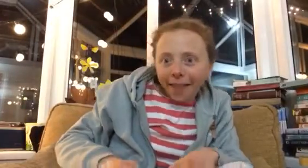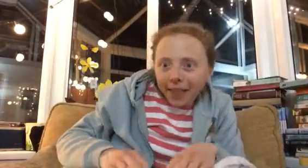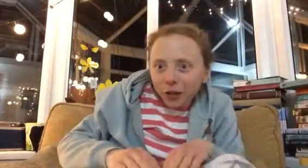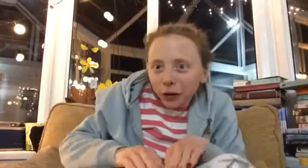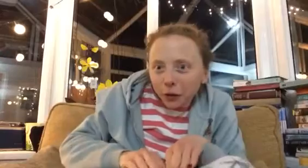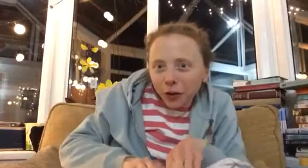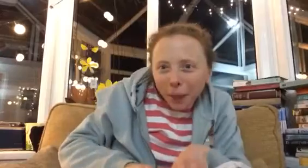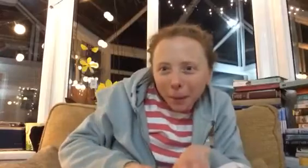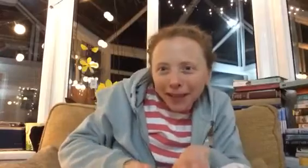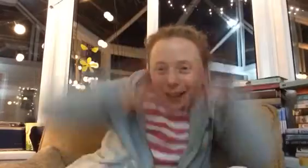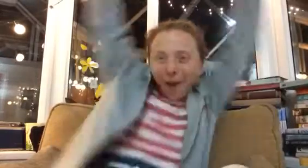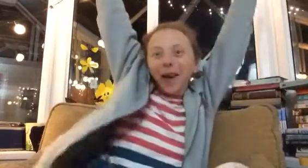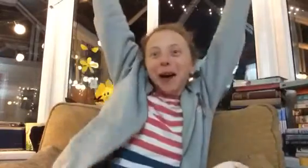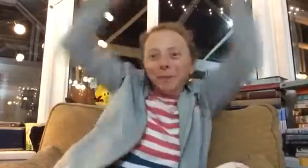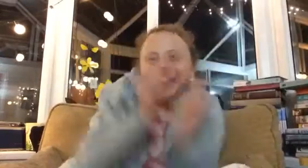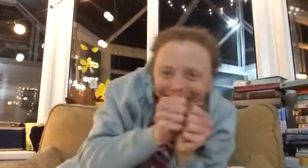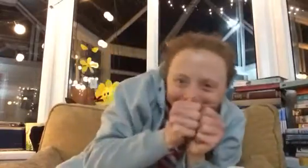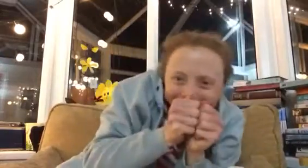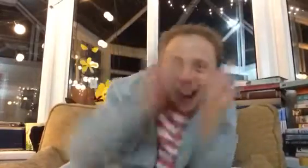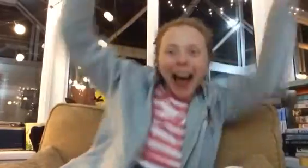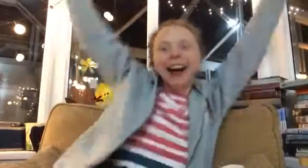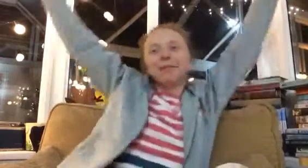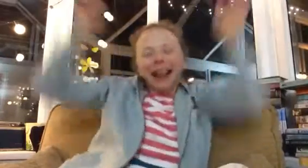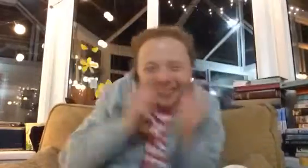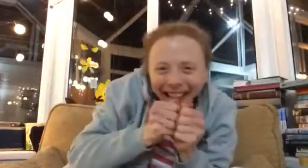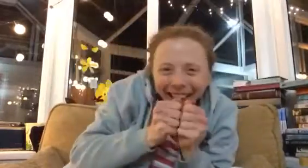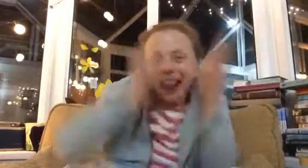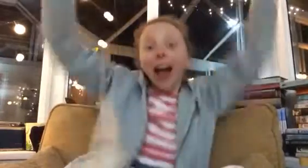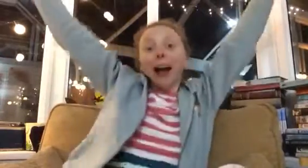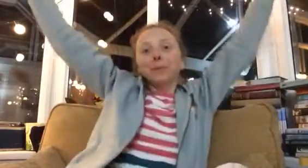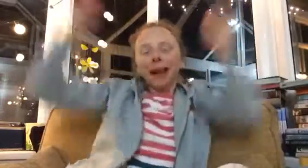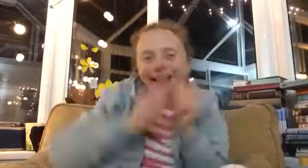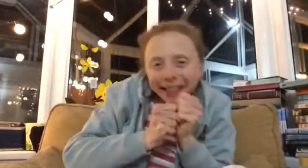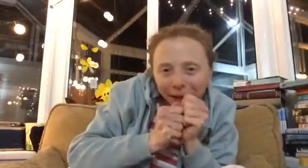The children on the bus go up and down, up and down, up and down. The